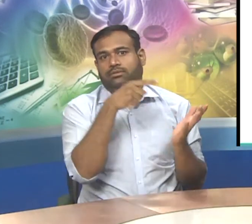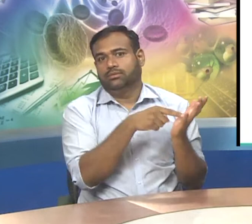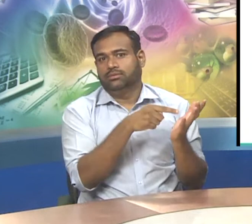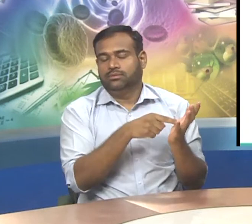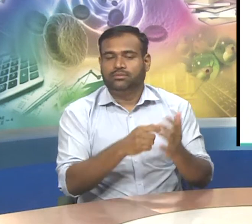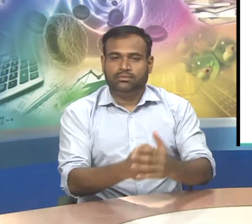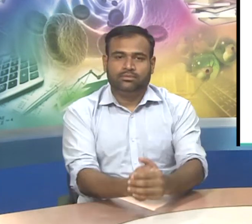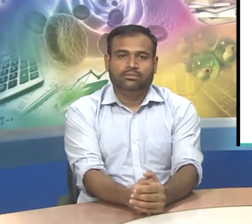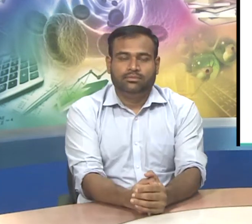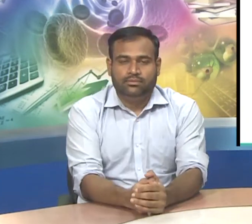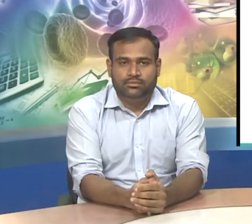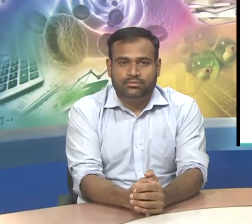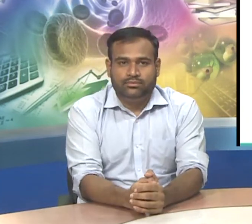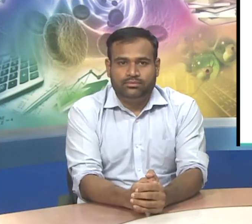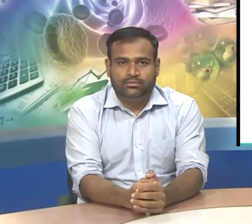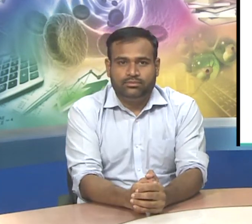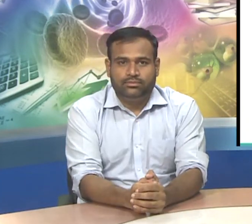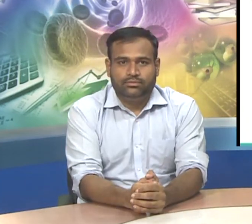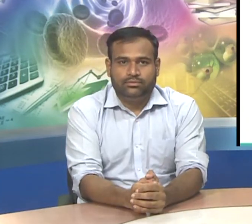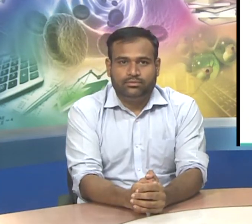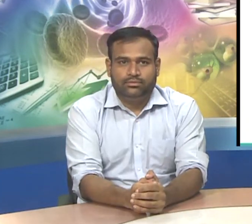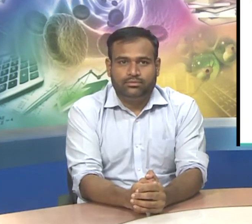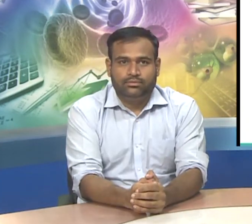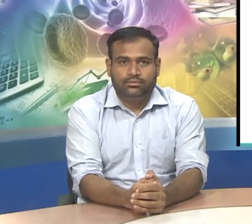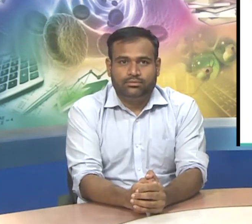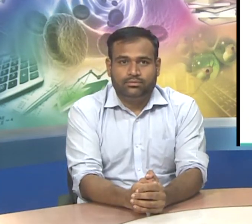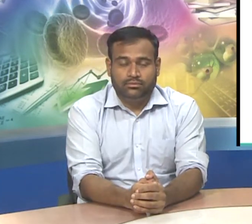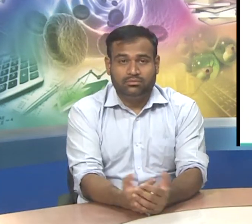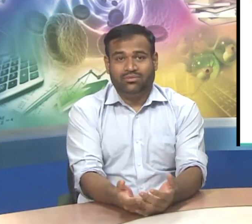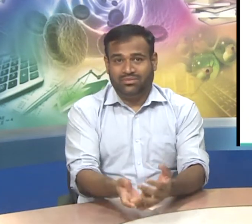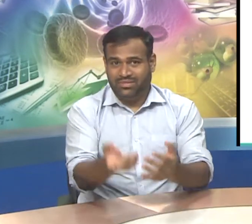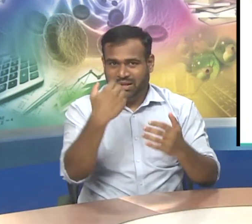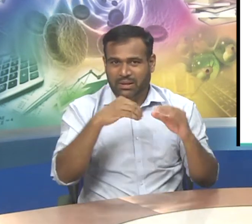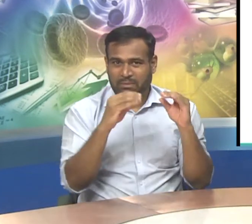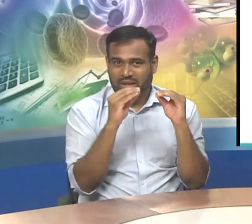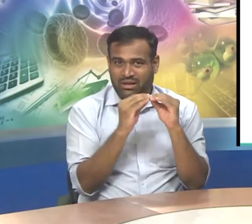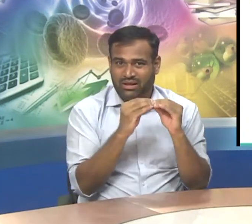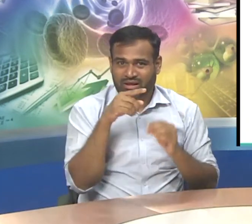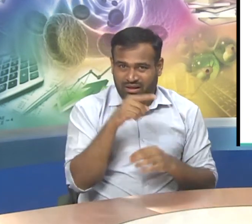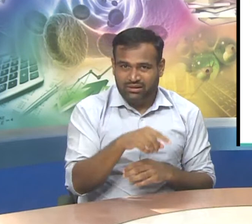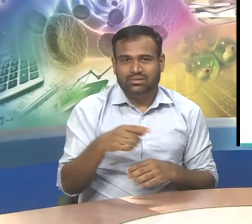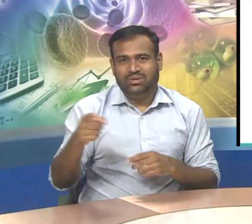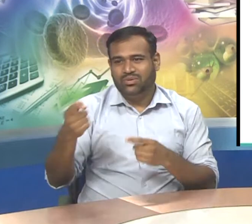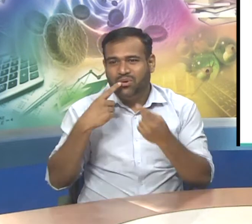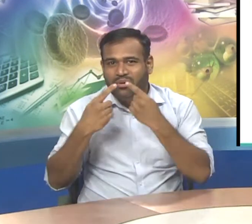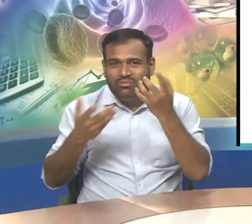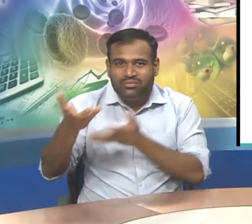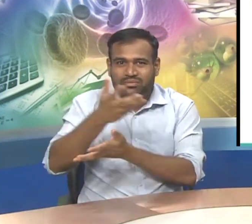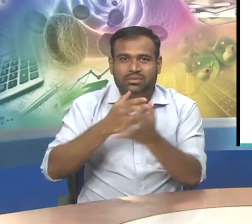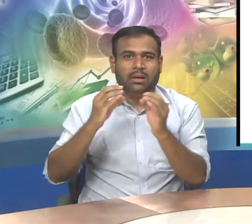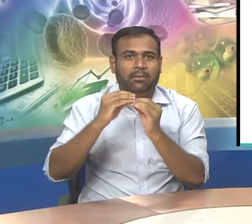So that assent is important. Also, if the governor withholds the